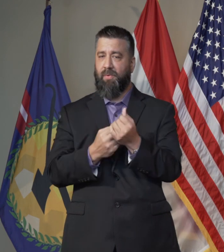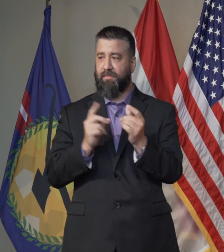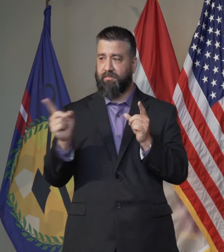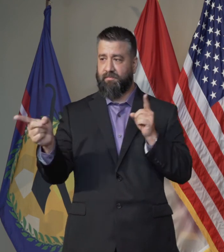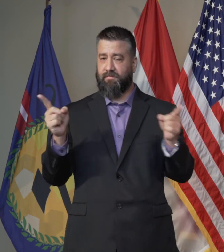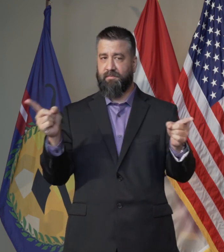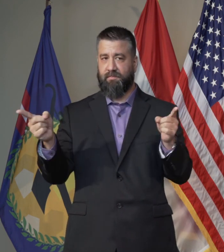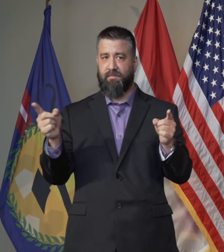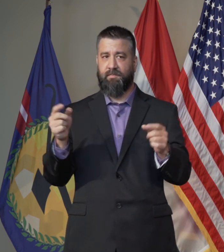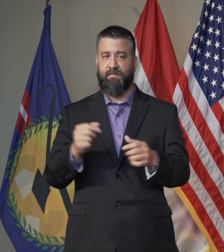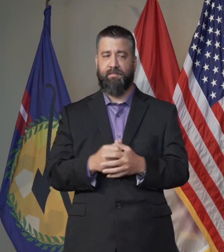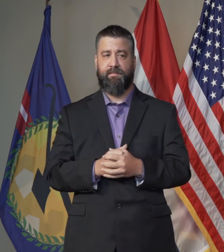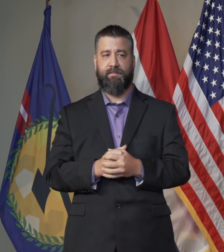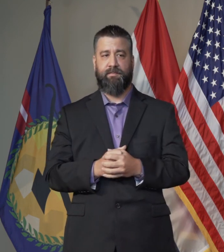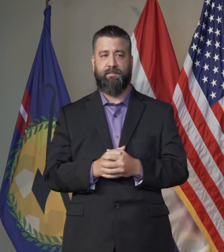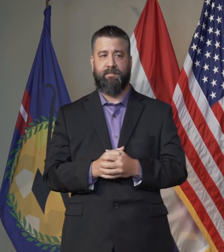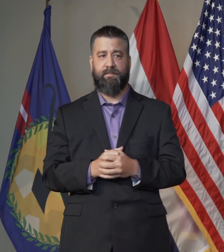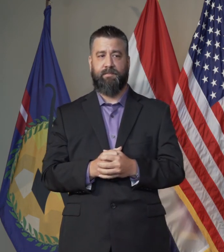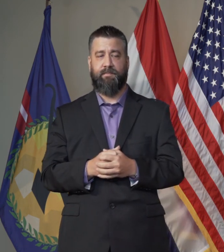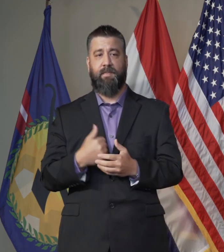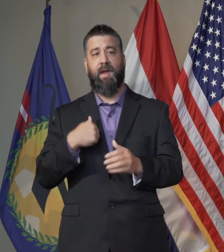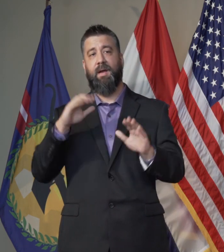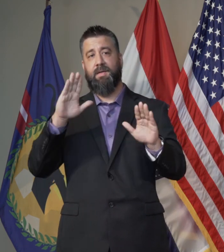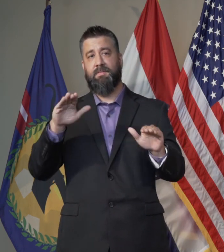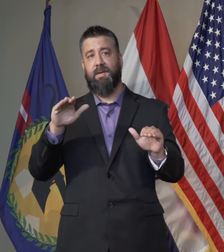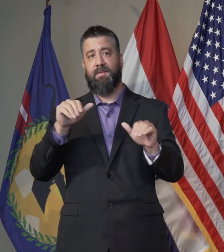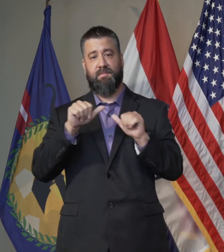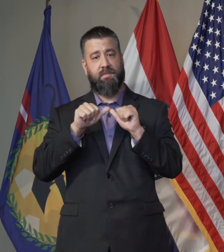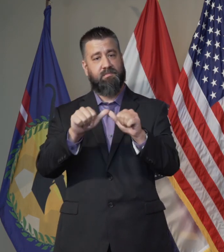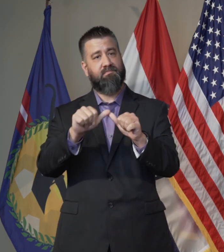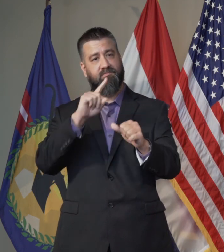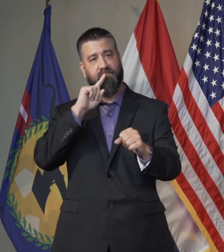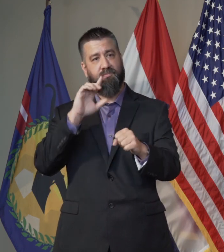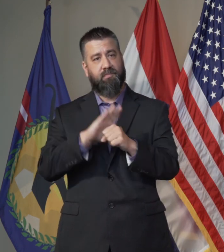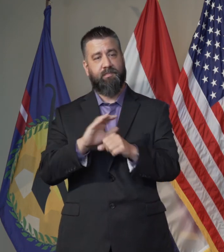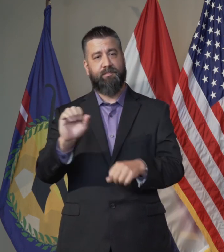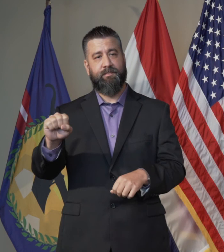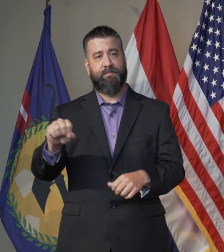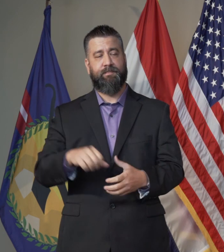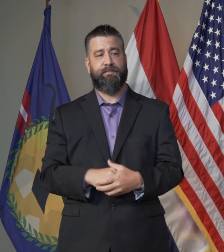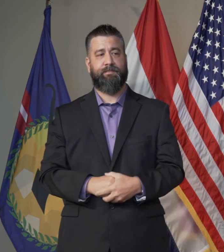moving forward, and I expect them to keep that commitment.